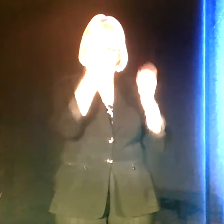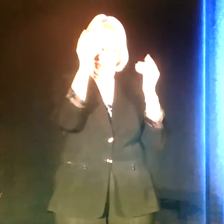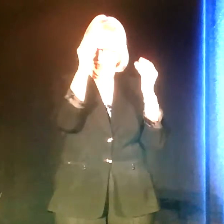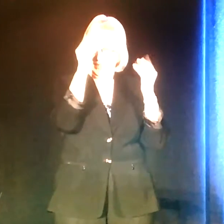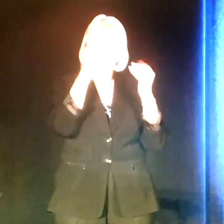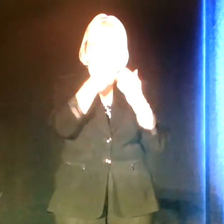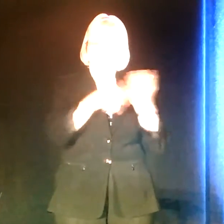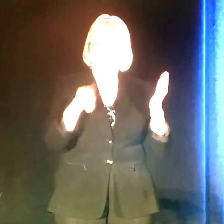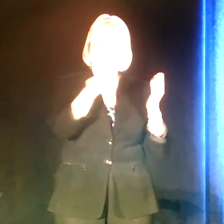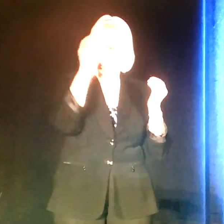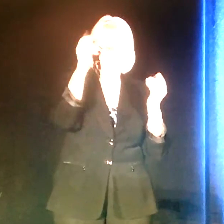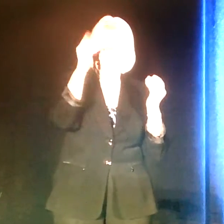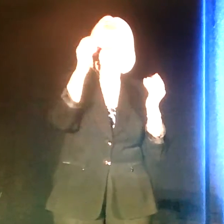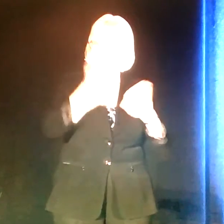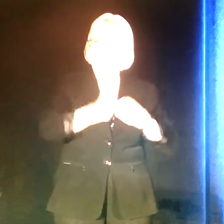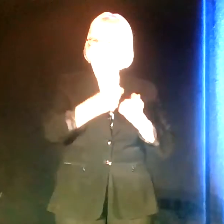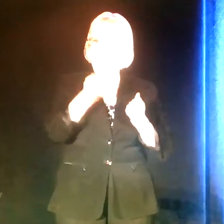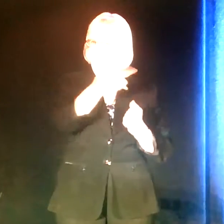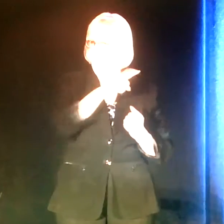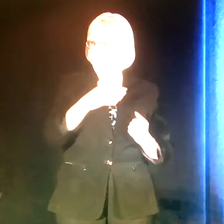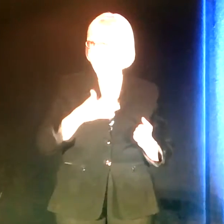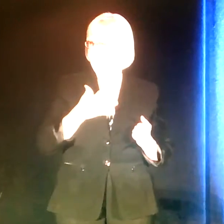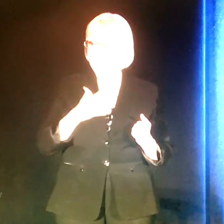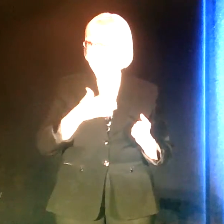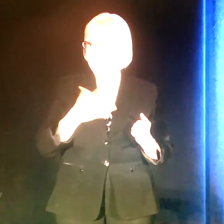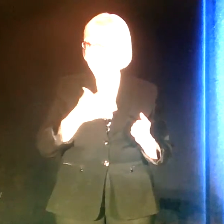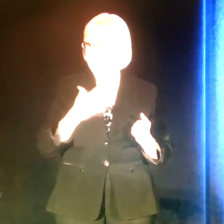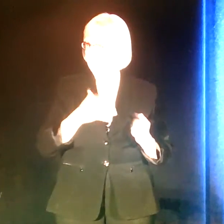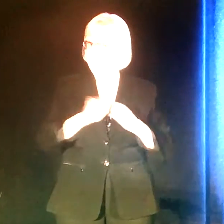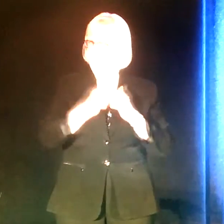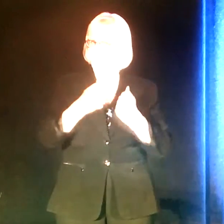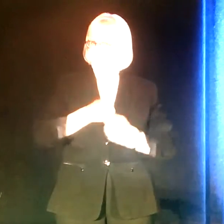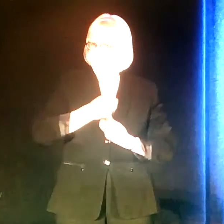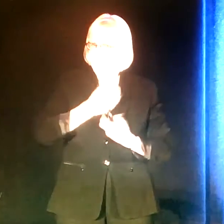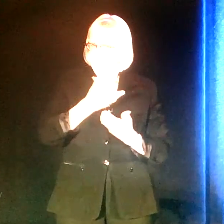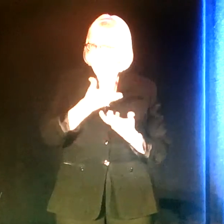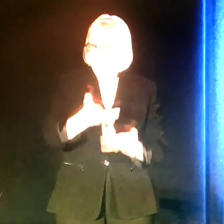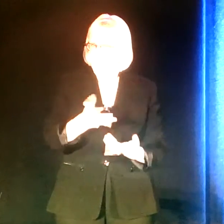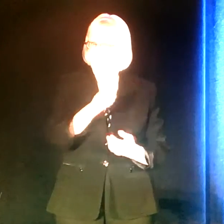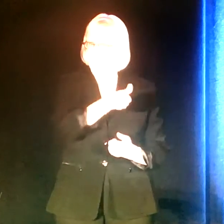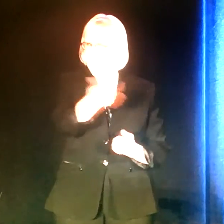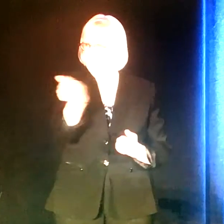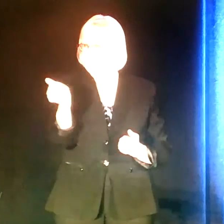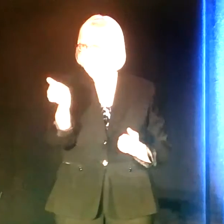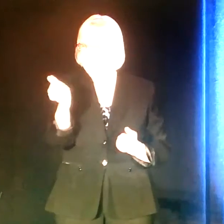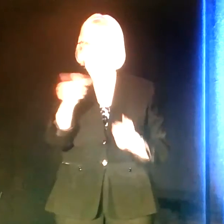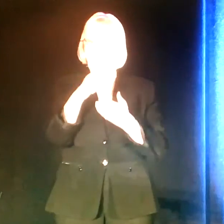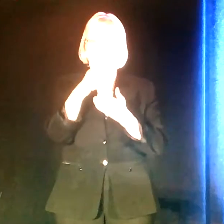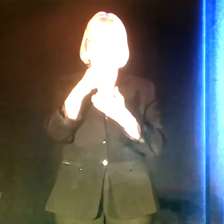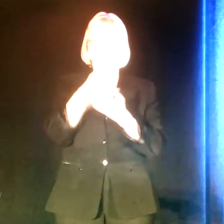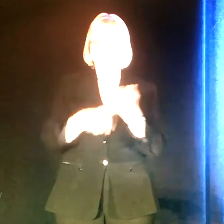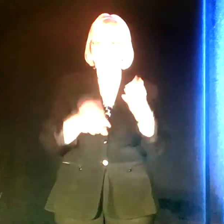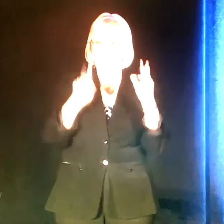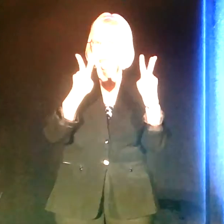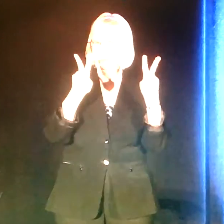If I copied how you think and what you think and how you feel and how you express yourselves,